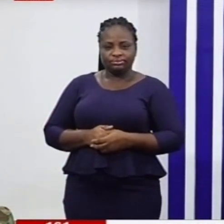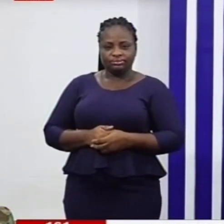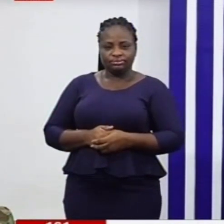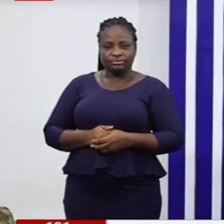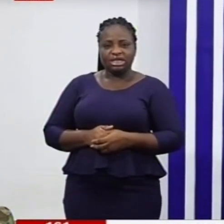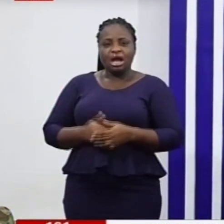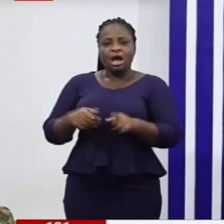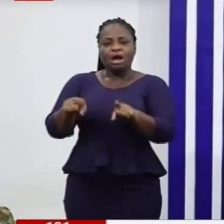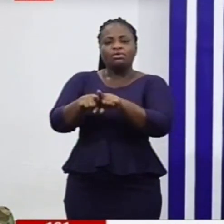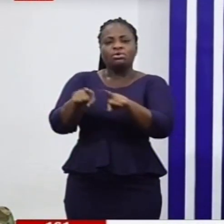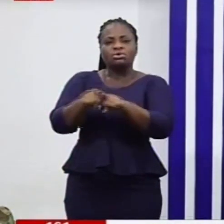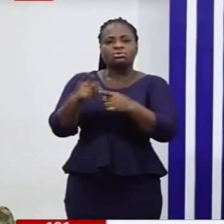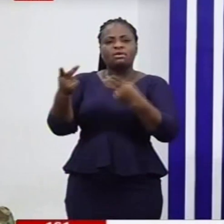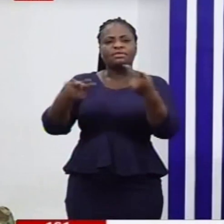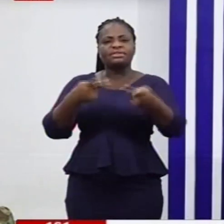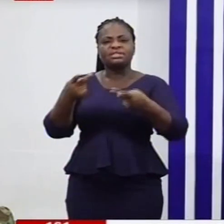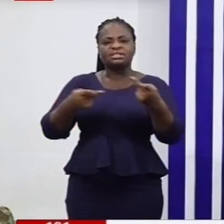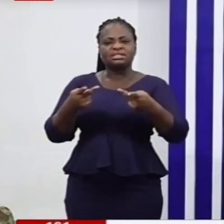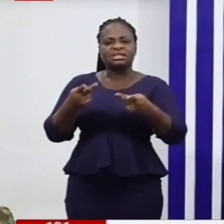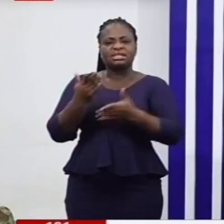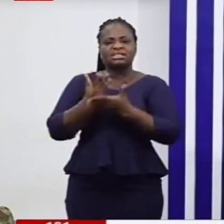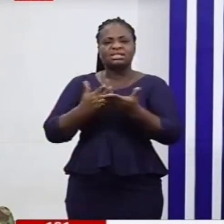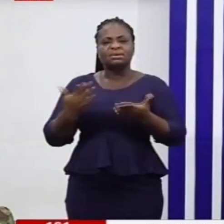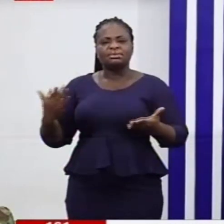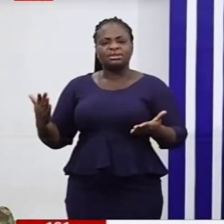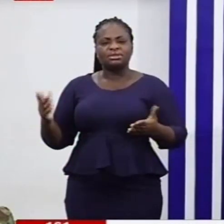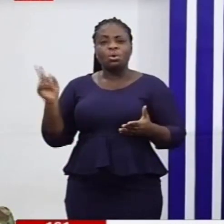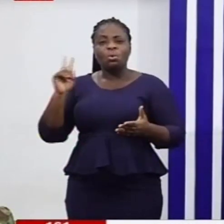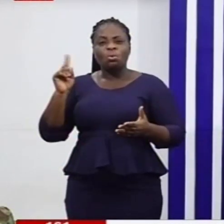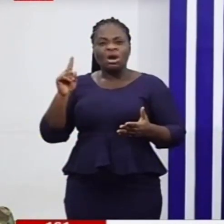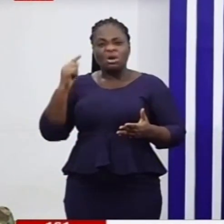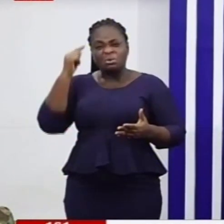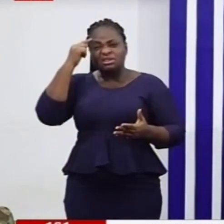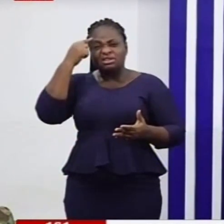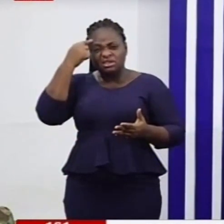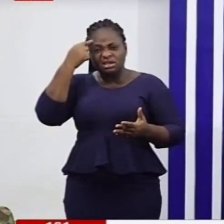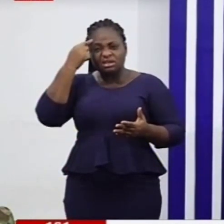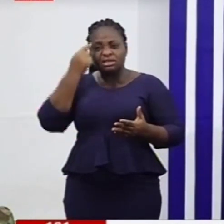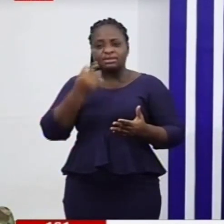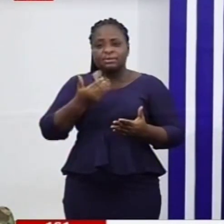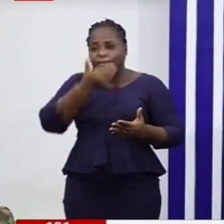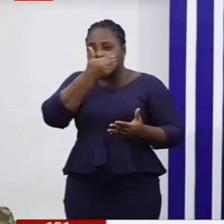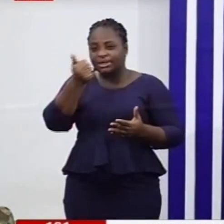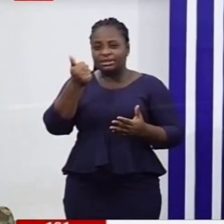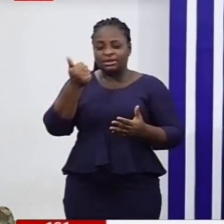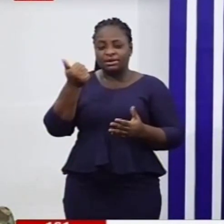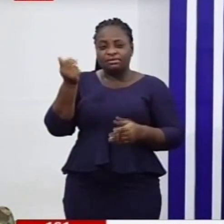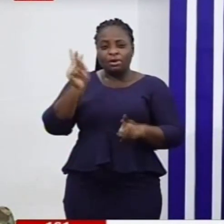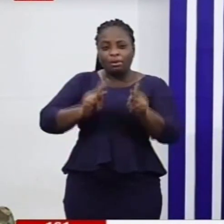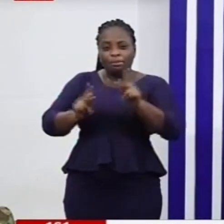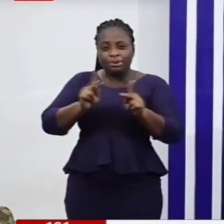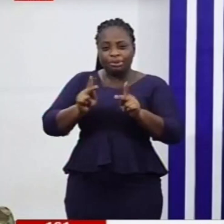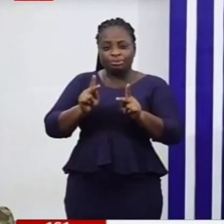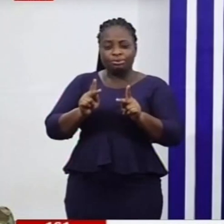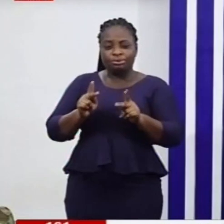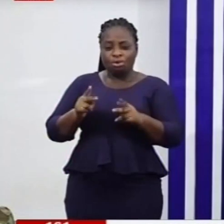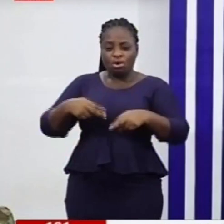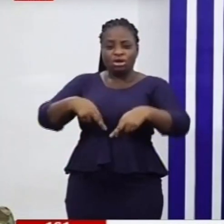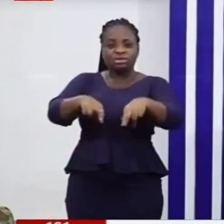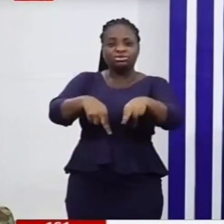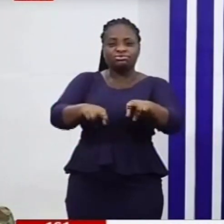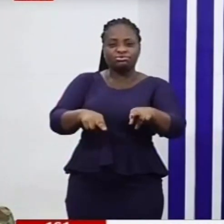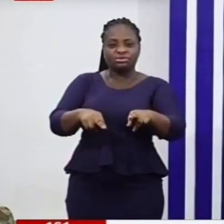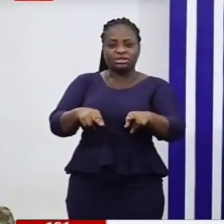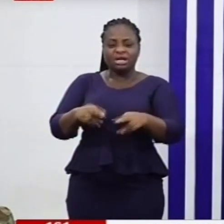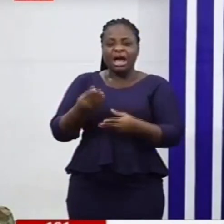We have also visited some facilities where we think it's suitable to accommodate our brothers and sisters on the street. We have a